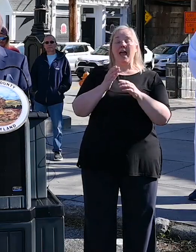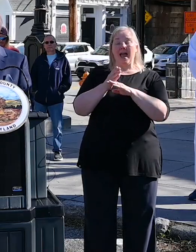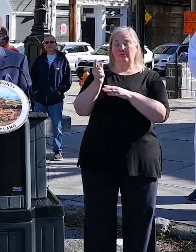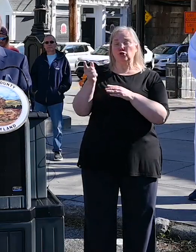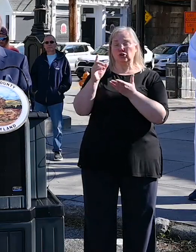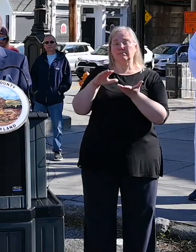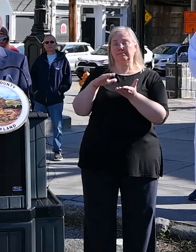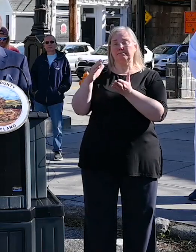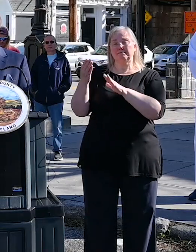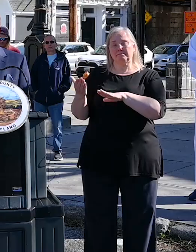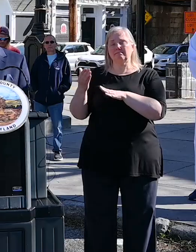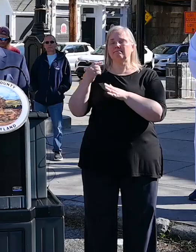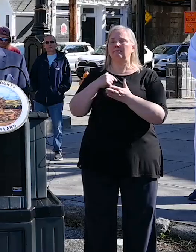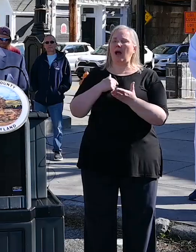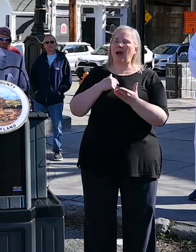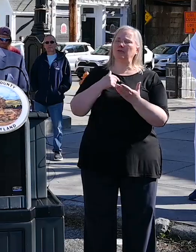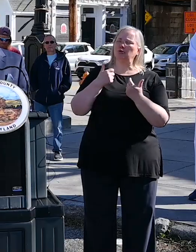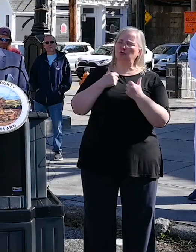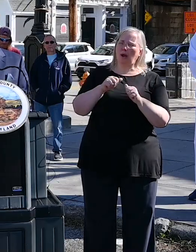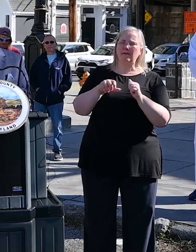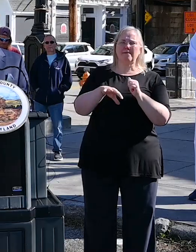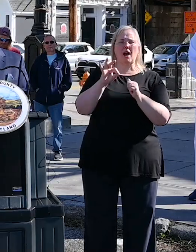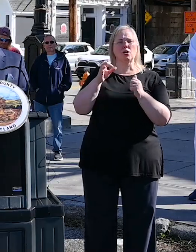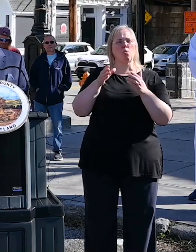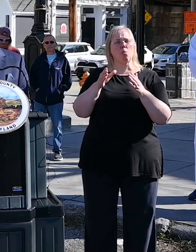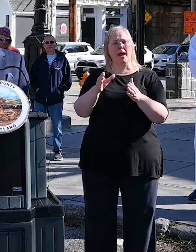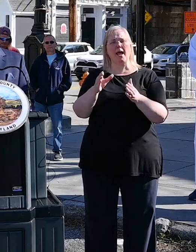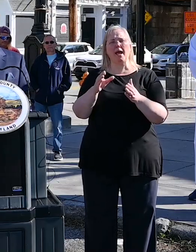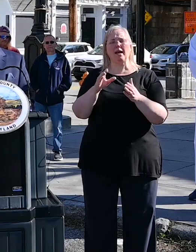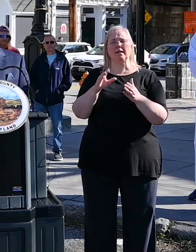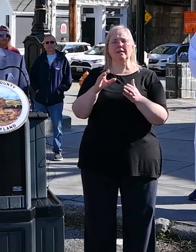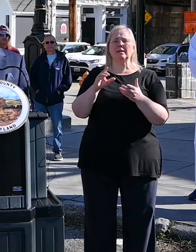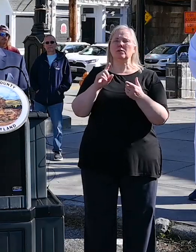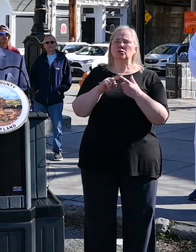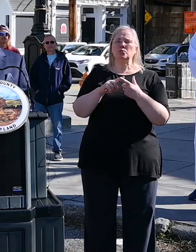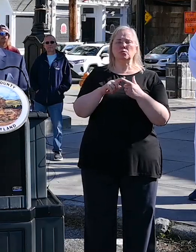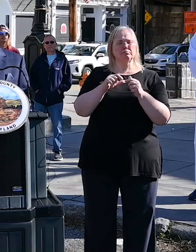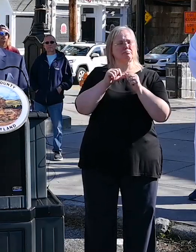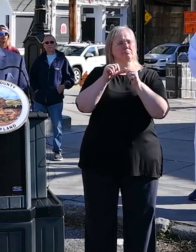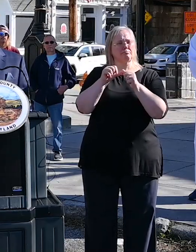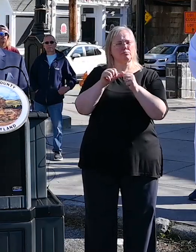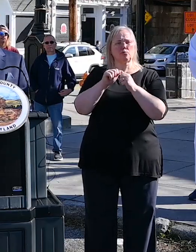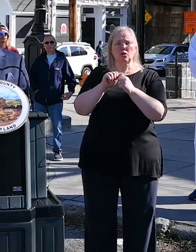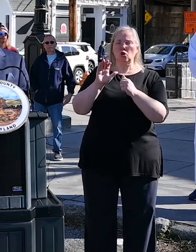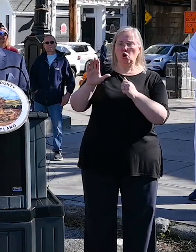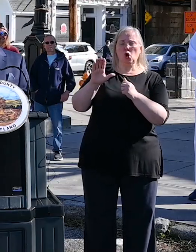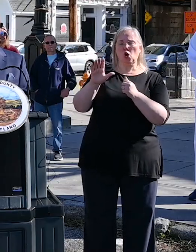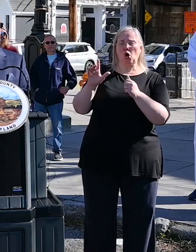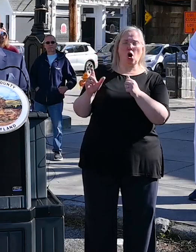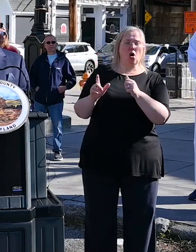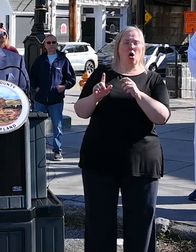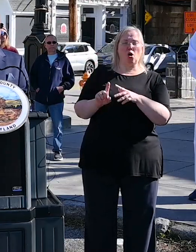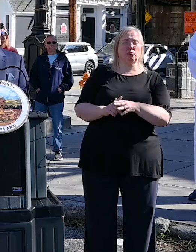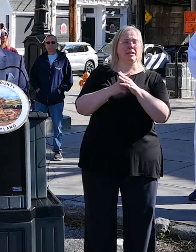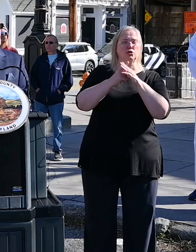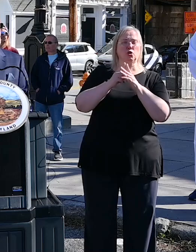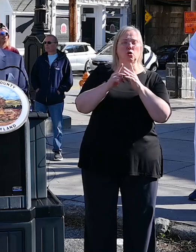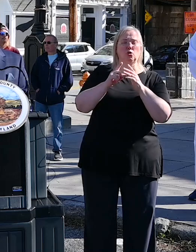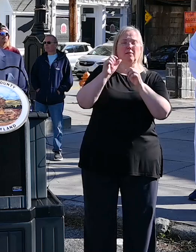she passed away, I was trying to find a way to carry on with her original vision